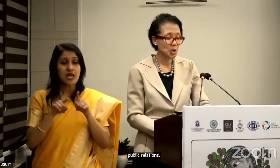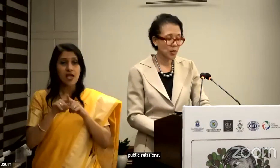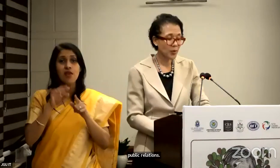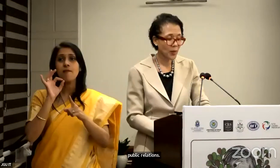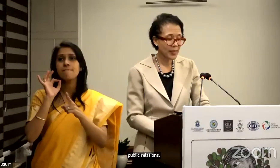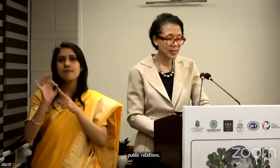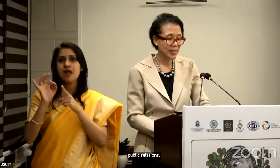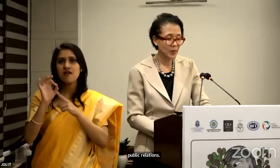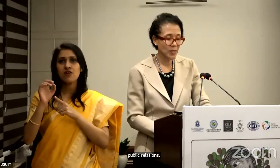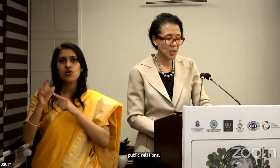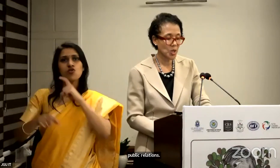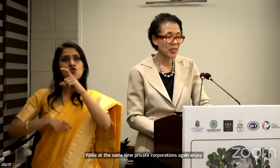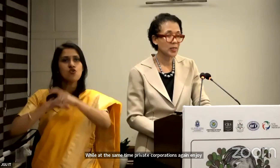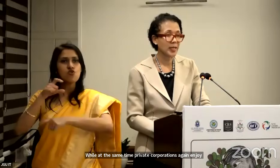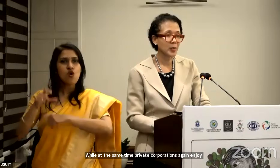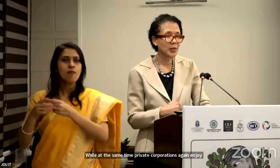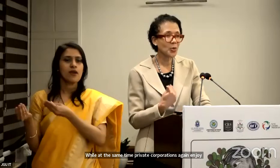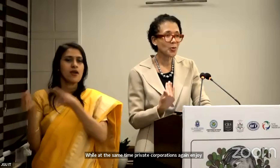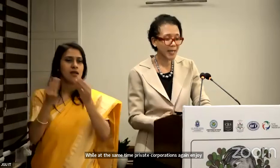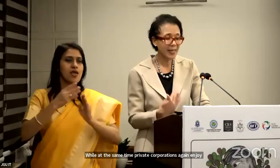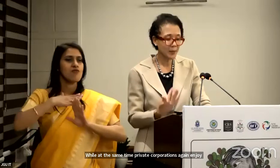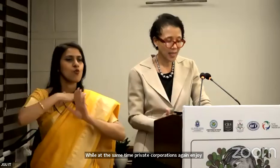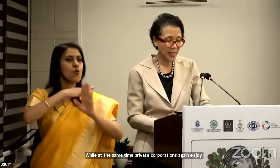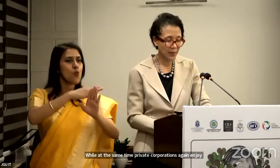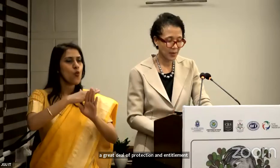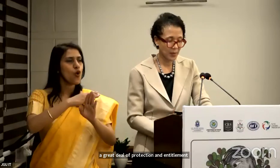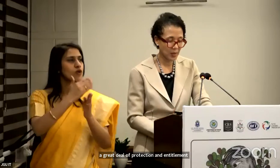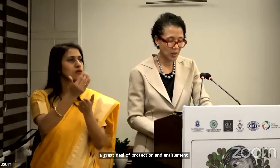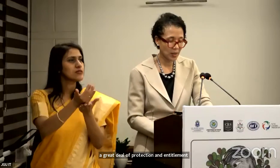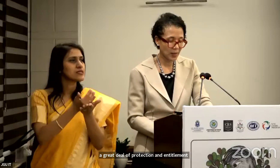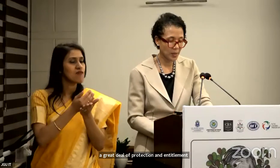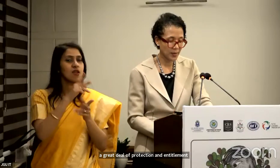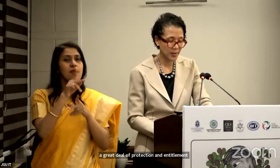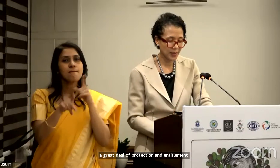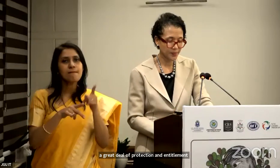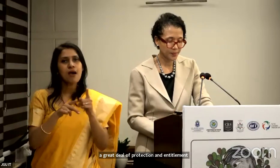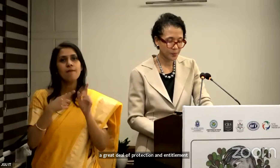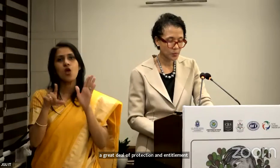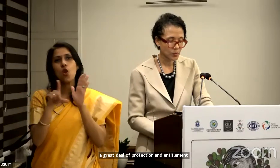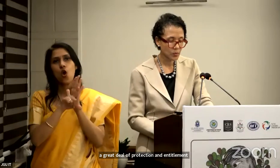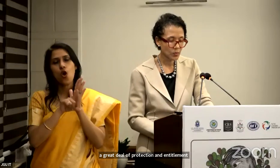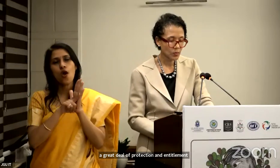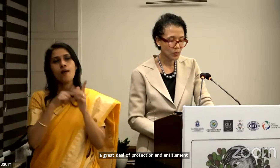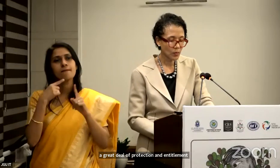again enjoy a great deal of protection and entitlement created by public law and policy.